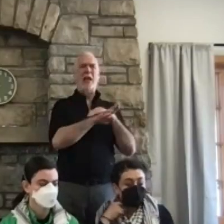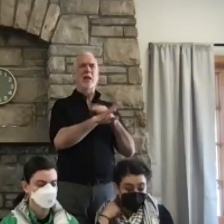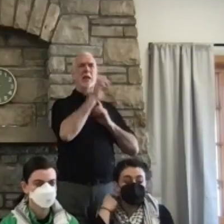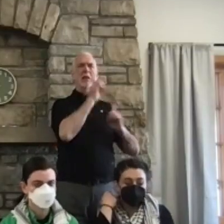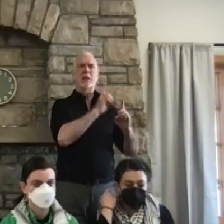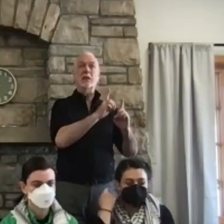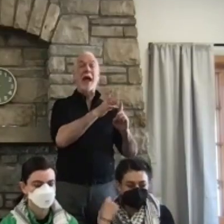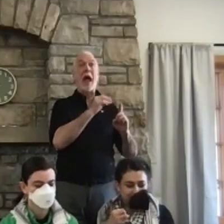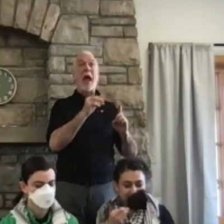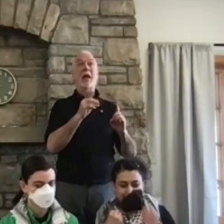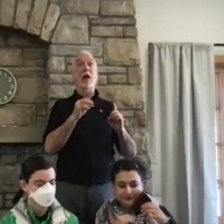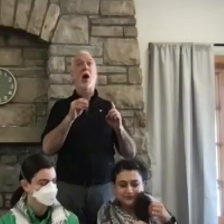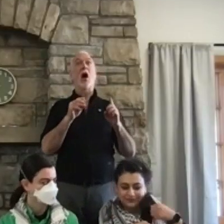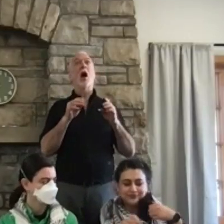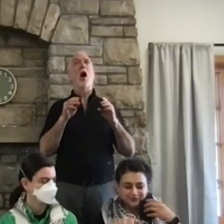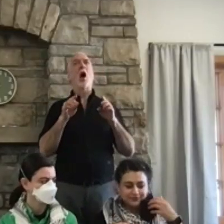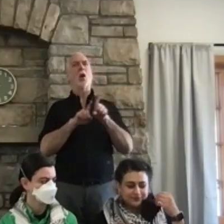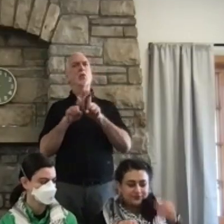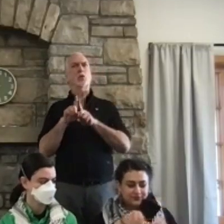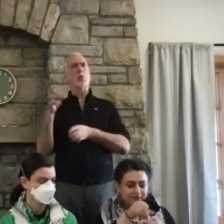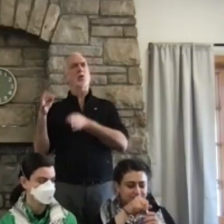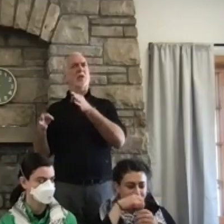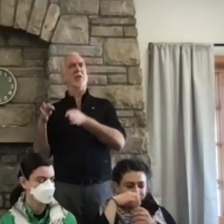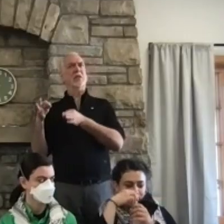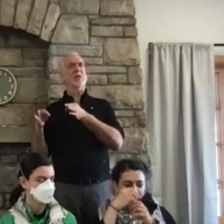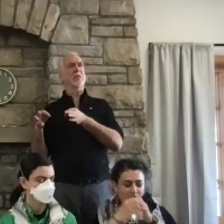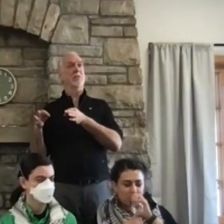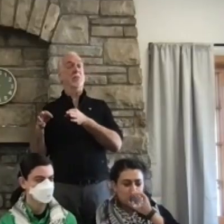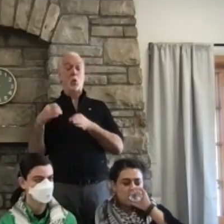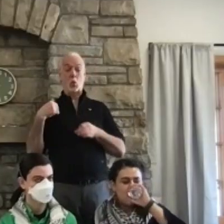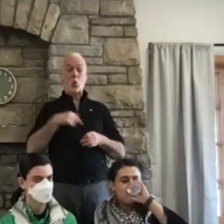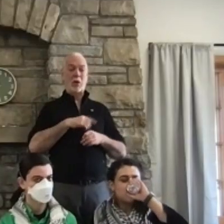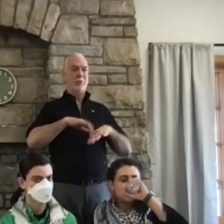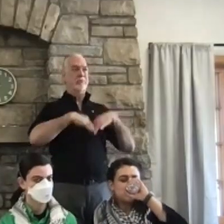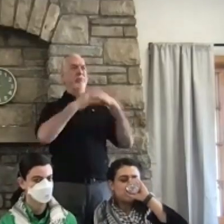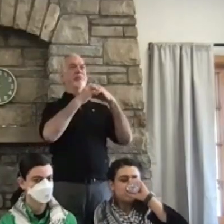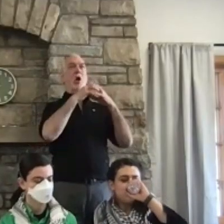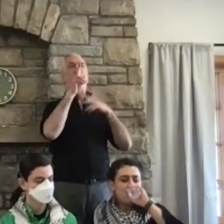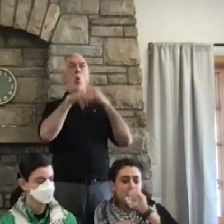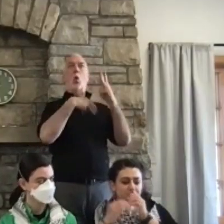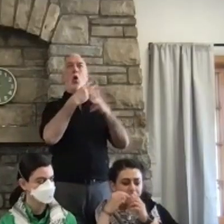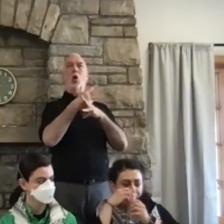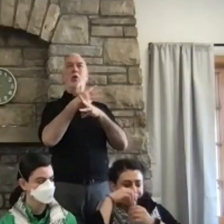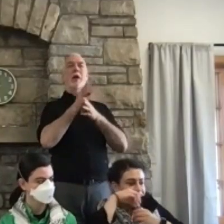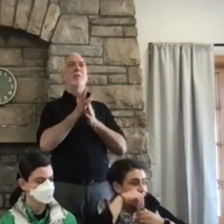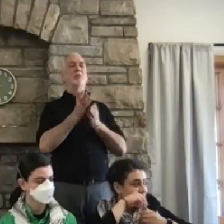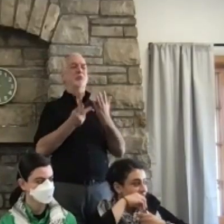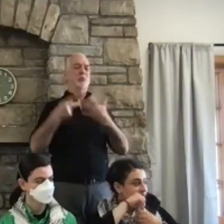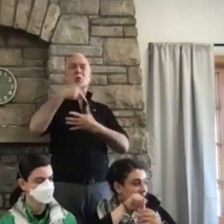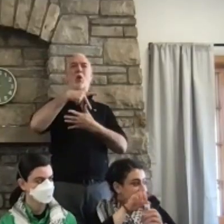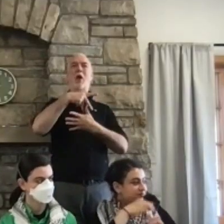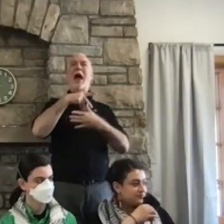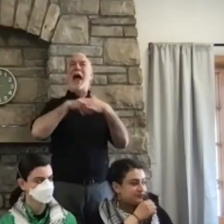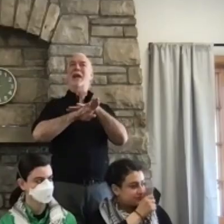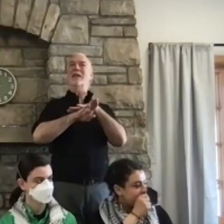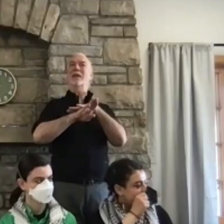justice, and these three are inseparable. When we build a world that prioritizes access, we create safety. When